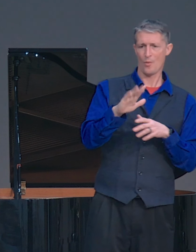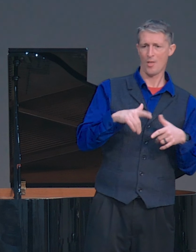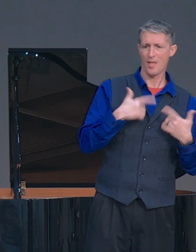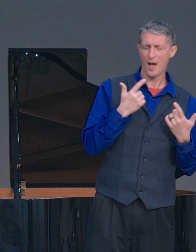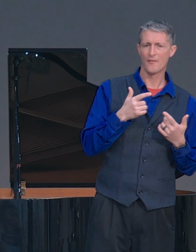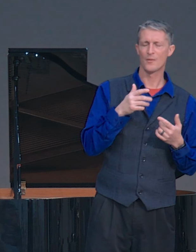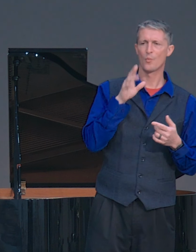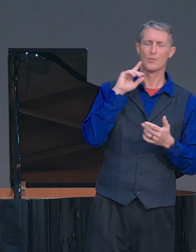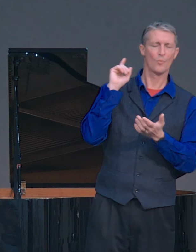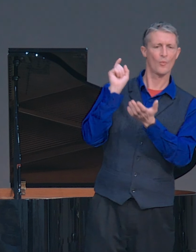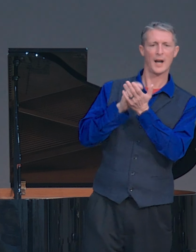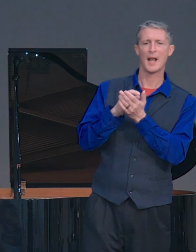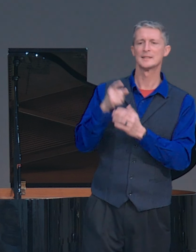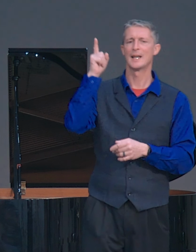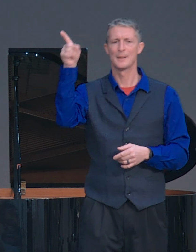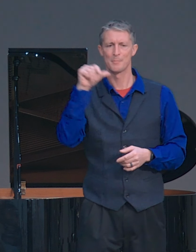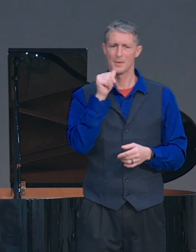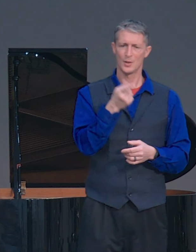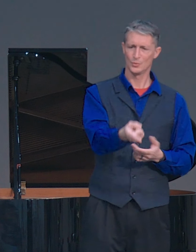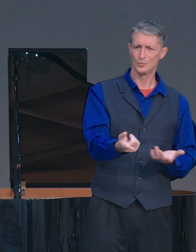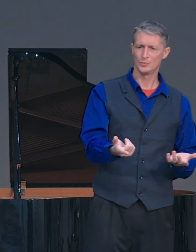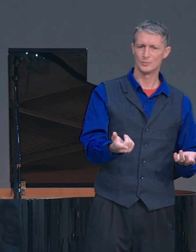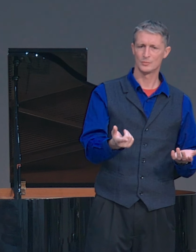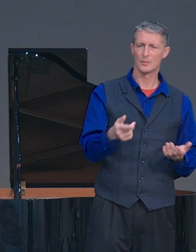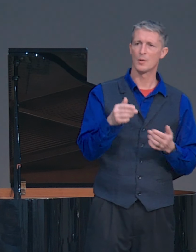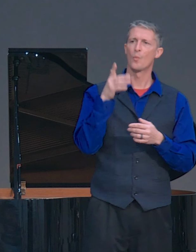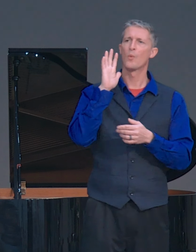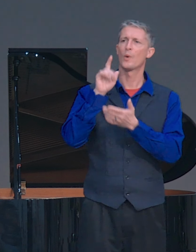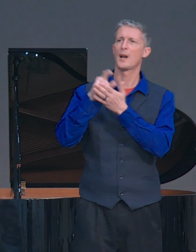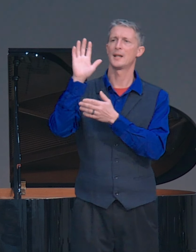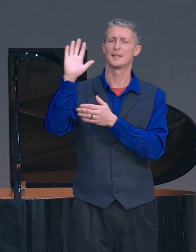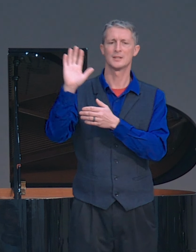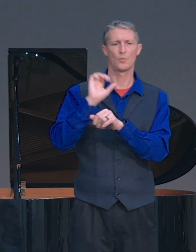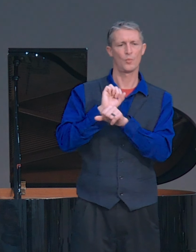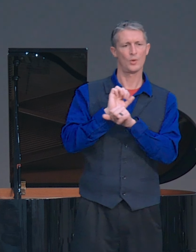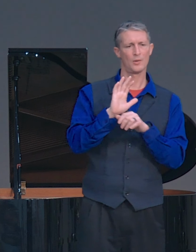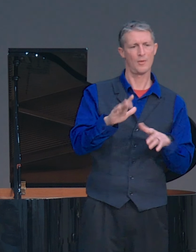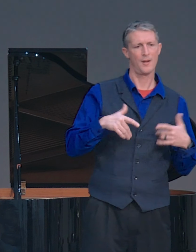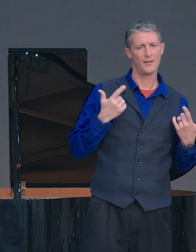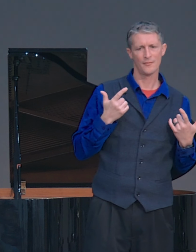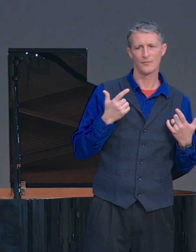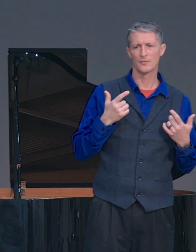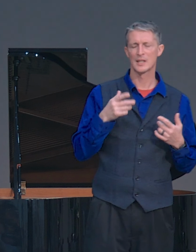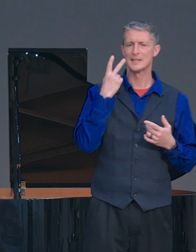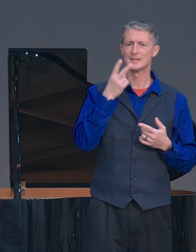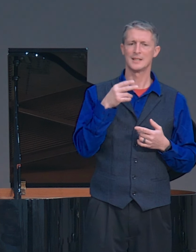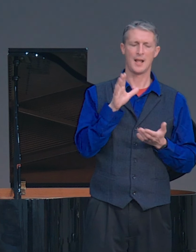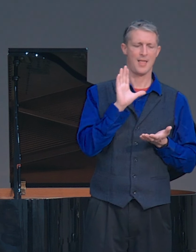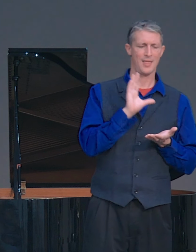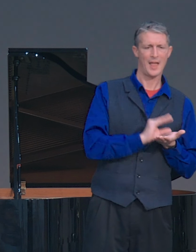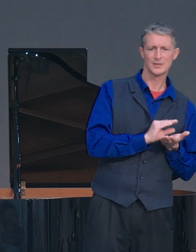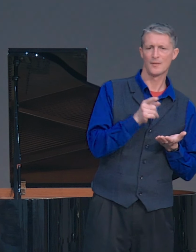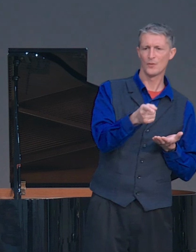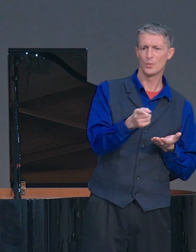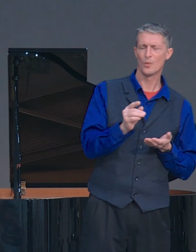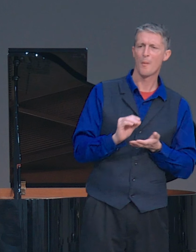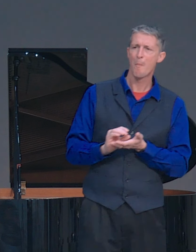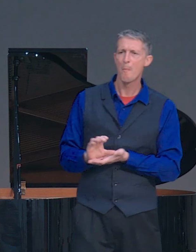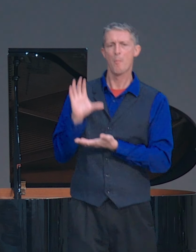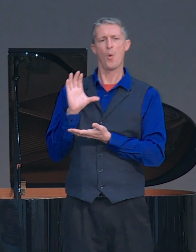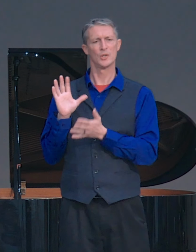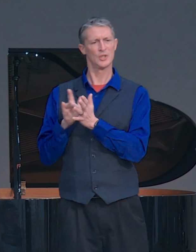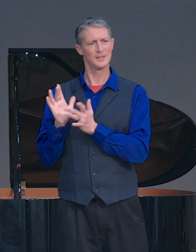That's what the world needs to see in us. The world needs to see less of us and more of Jesus. And the only